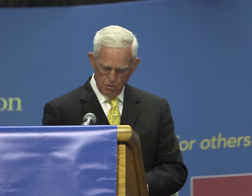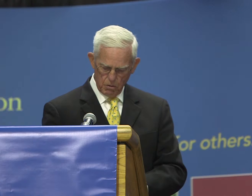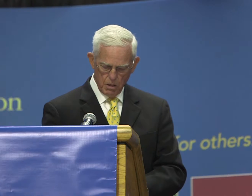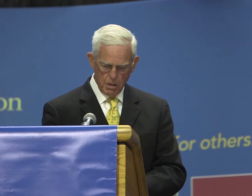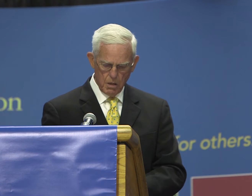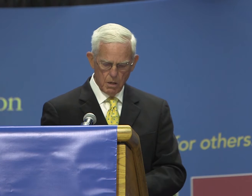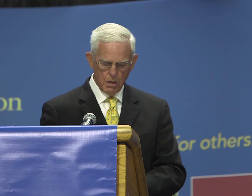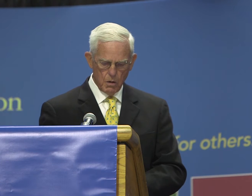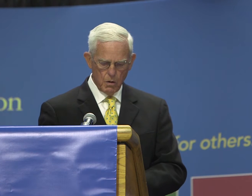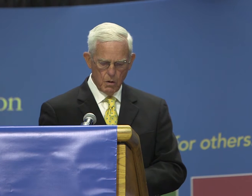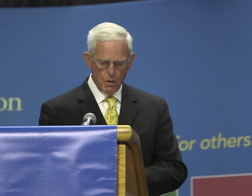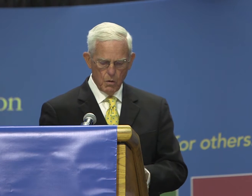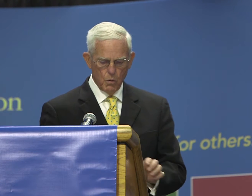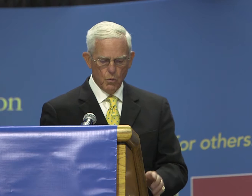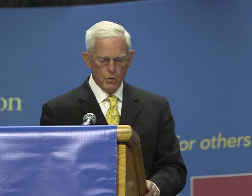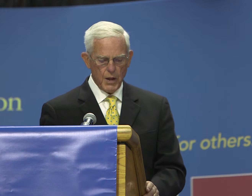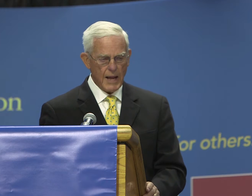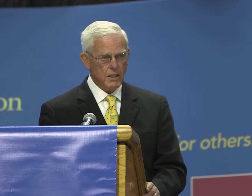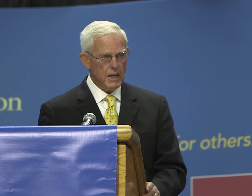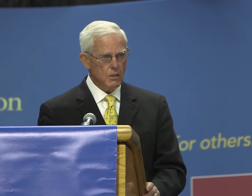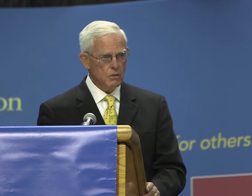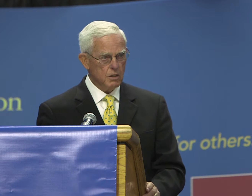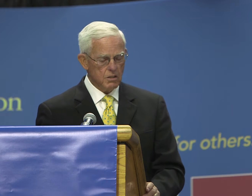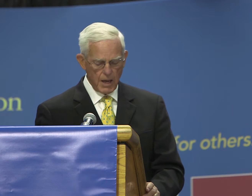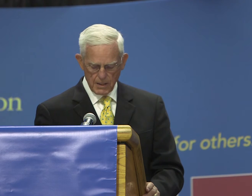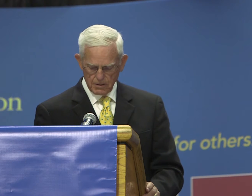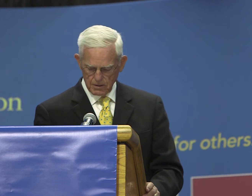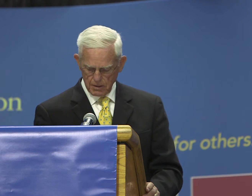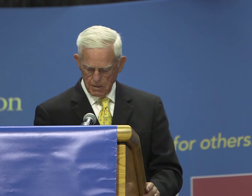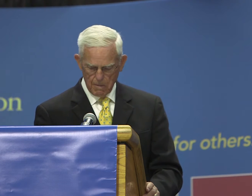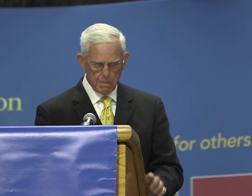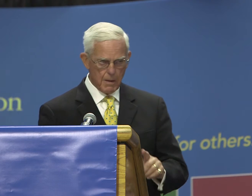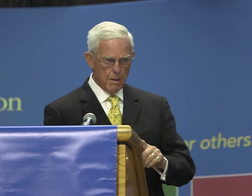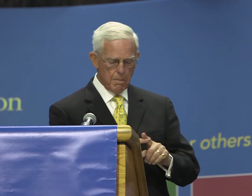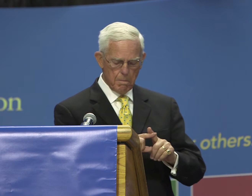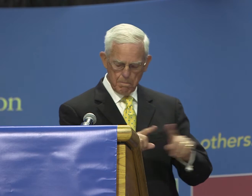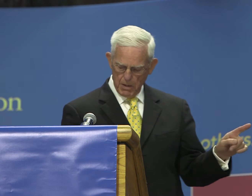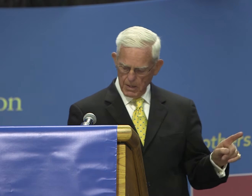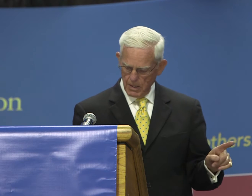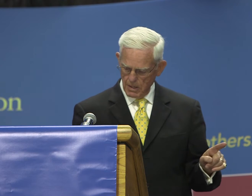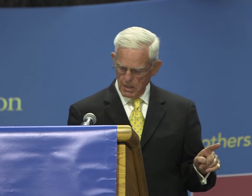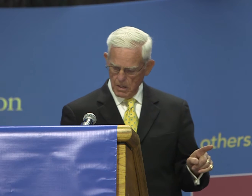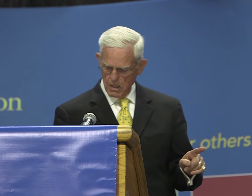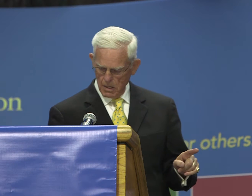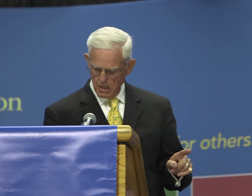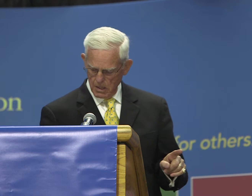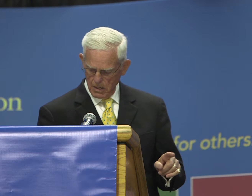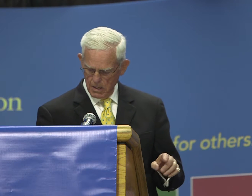education alone will not get you success.